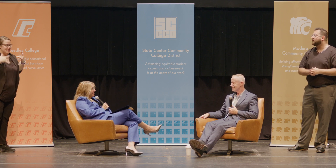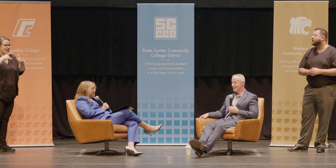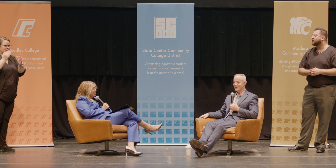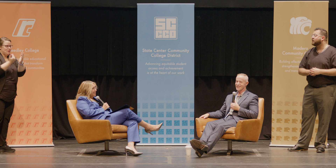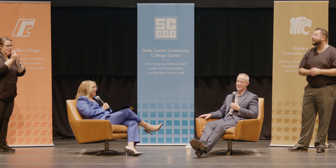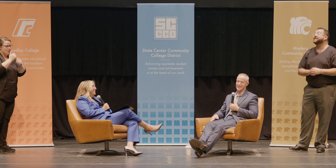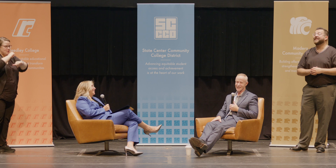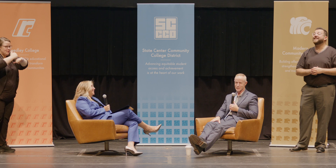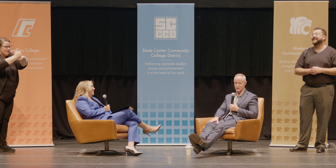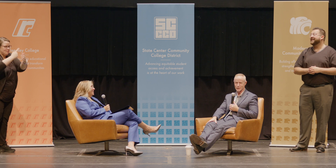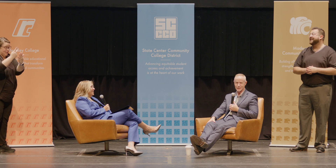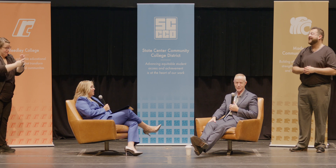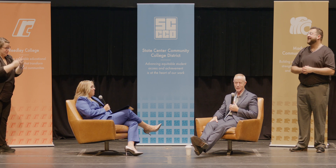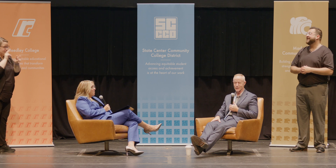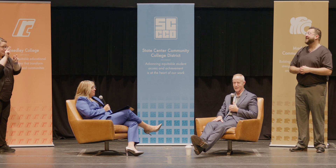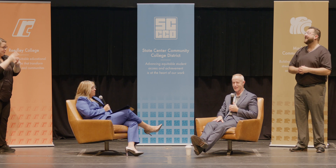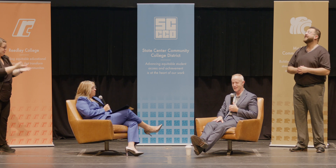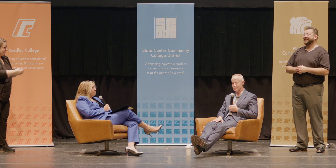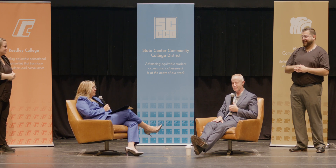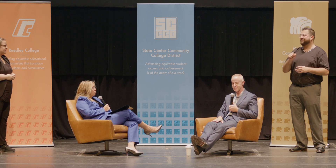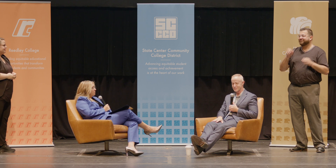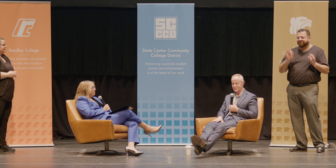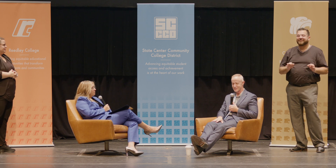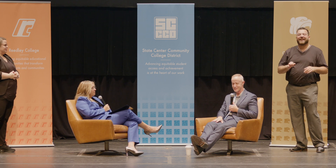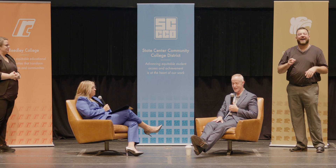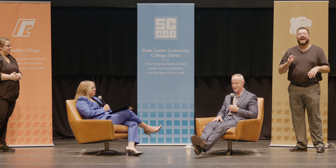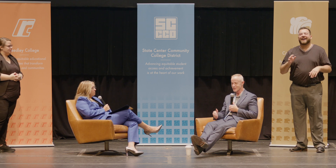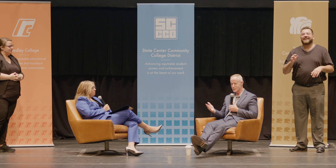in the next couple of years? Yeah, absolutely. So,